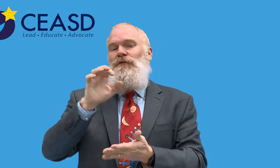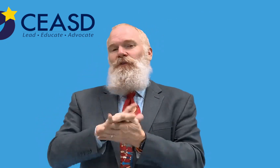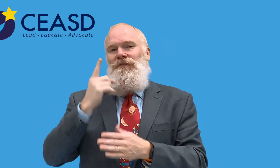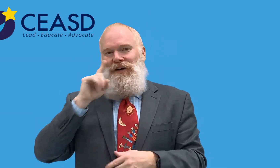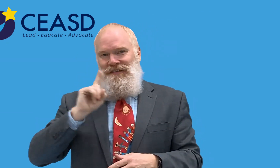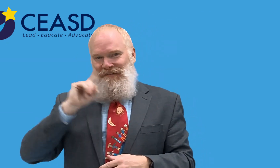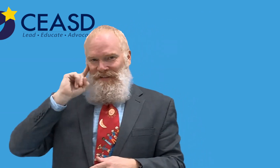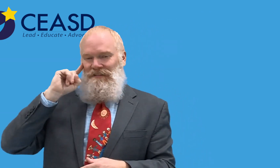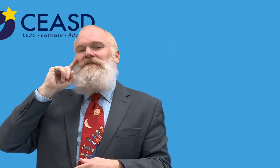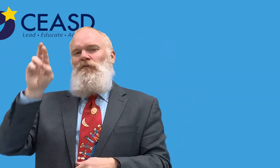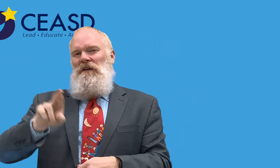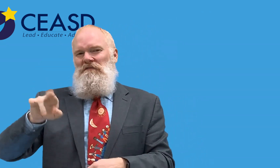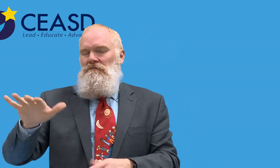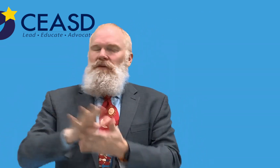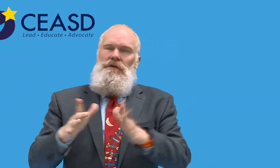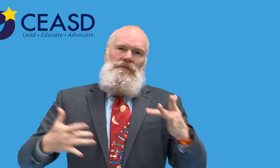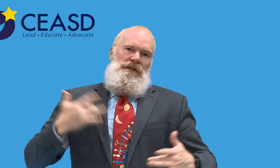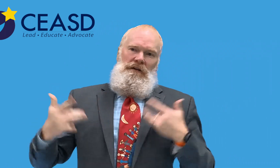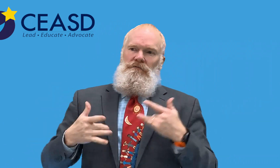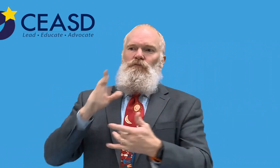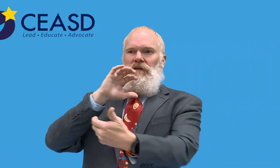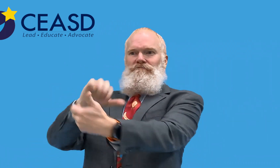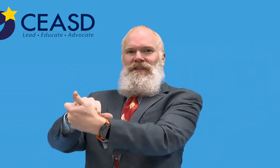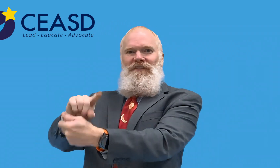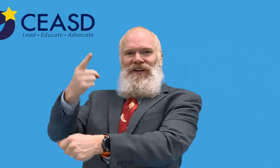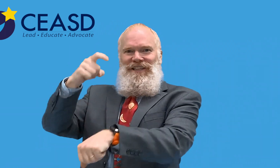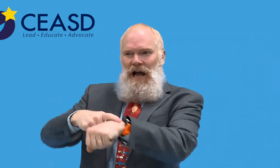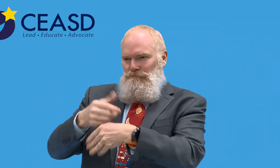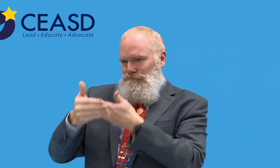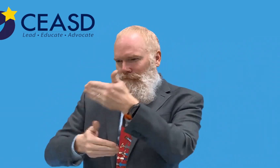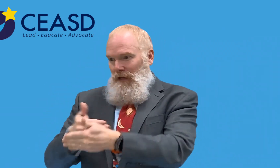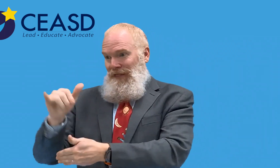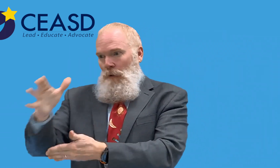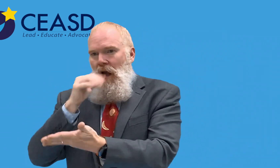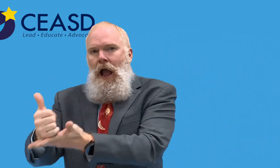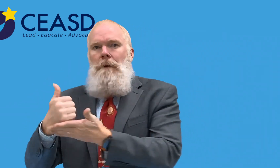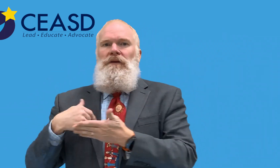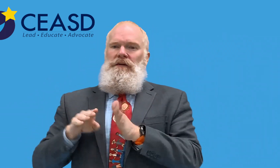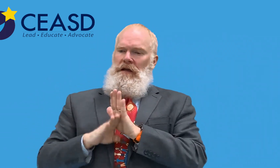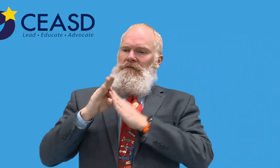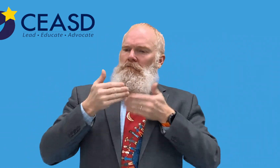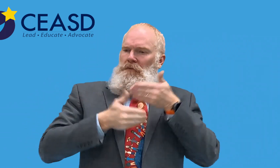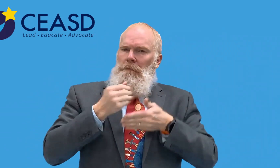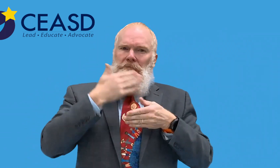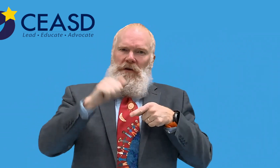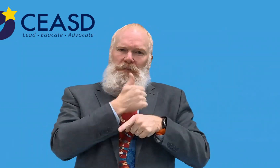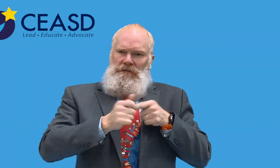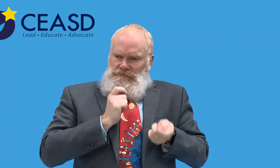want to acknowledge and thank one school in particular. They were brave enough to volunteer to this new experience. That school is the California School for the